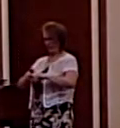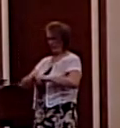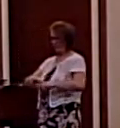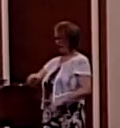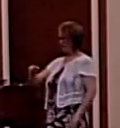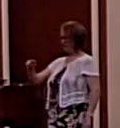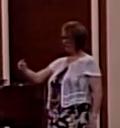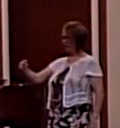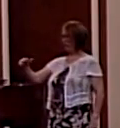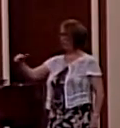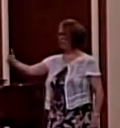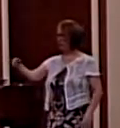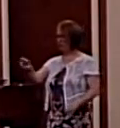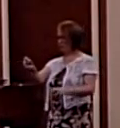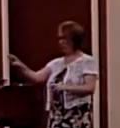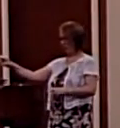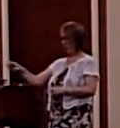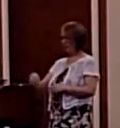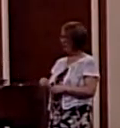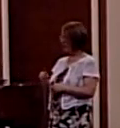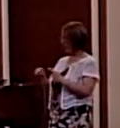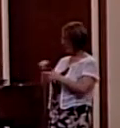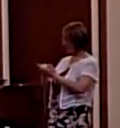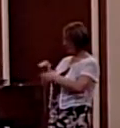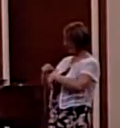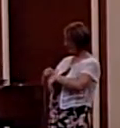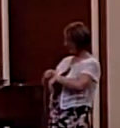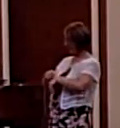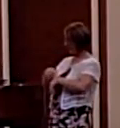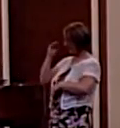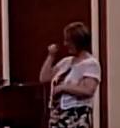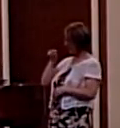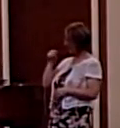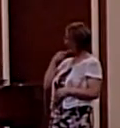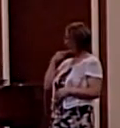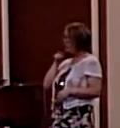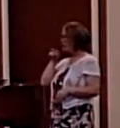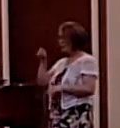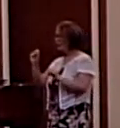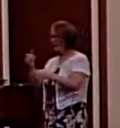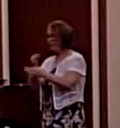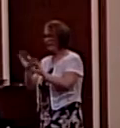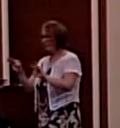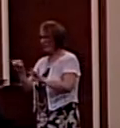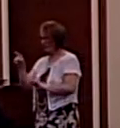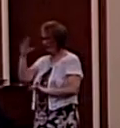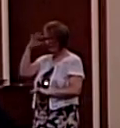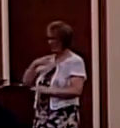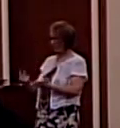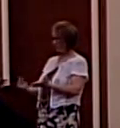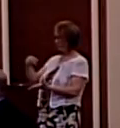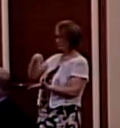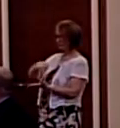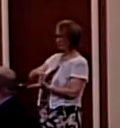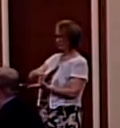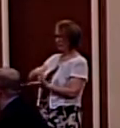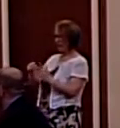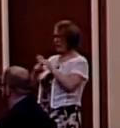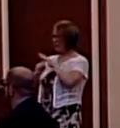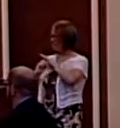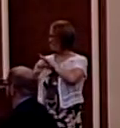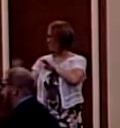row. And about that time when the old boy said, you can be free, that old boy got up, and man, he took off